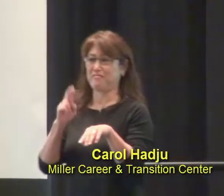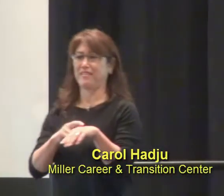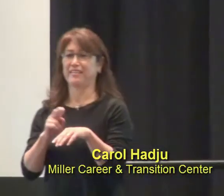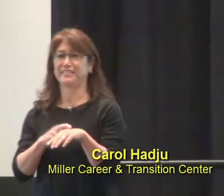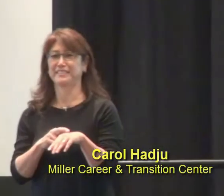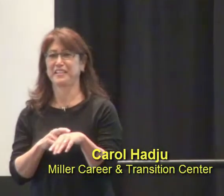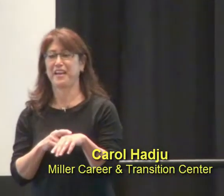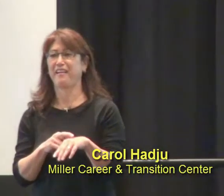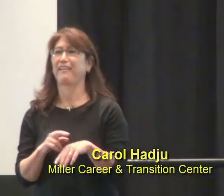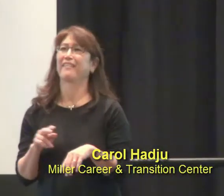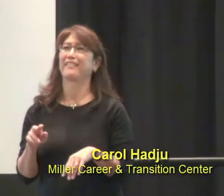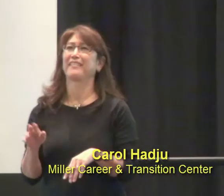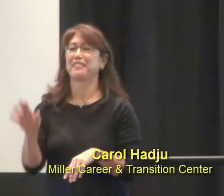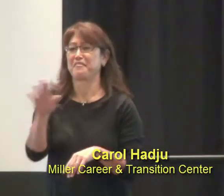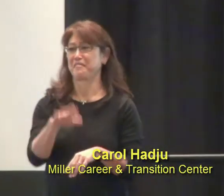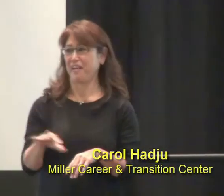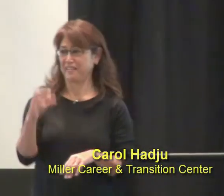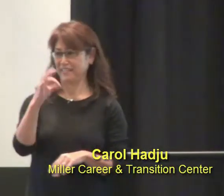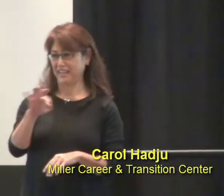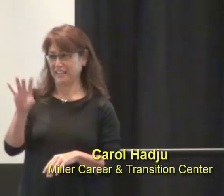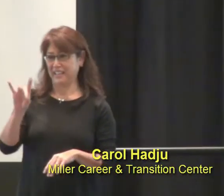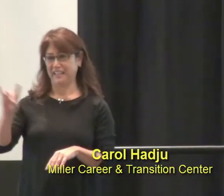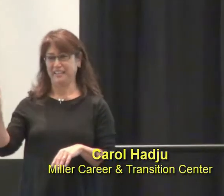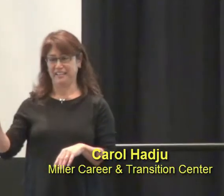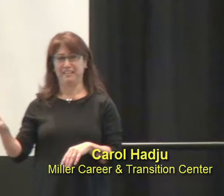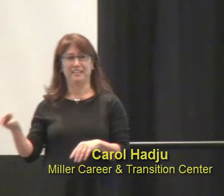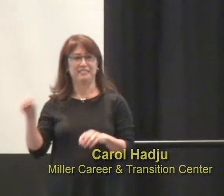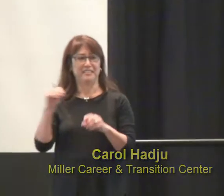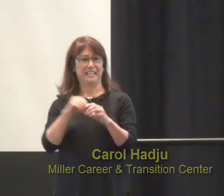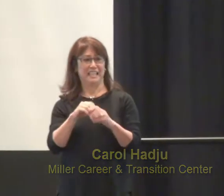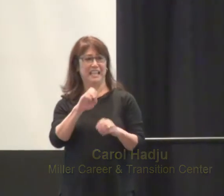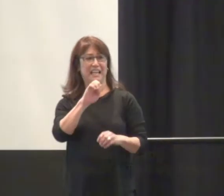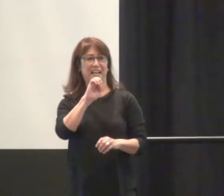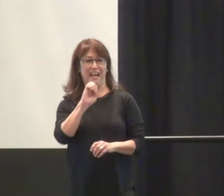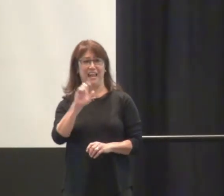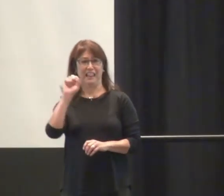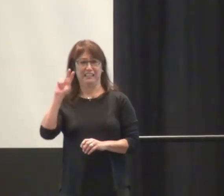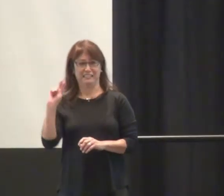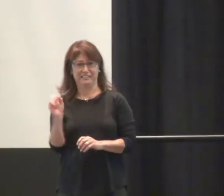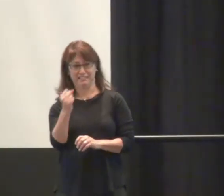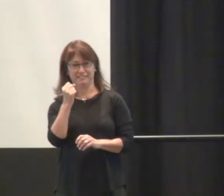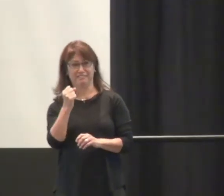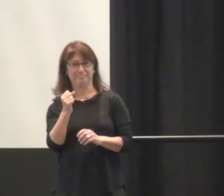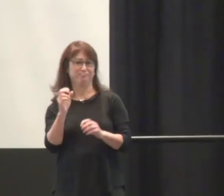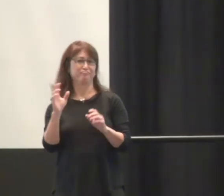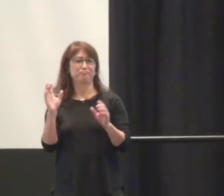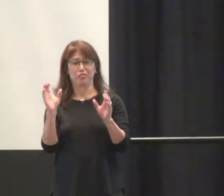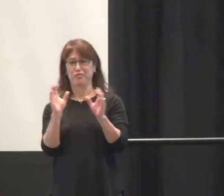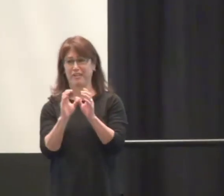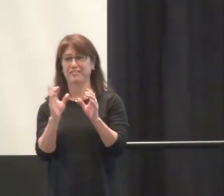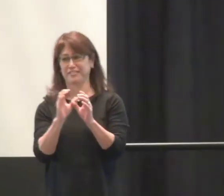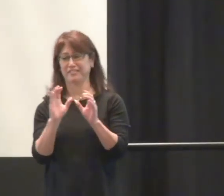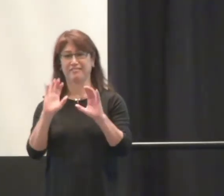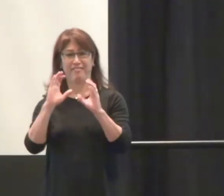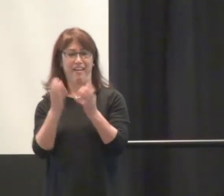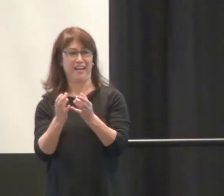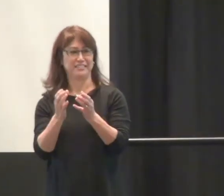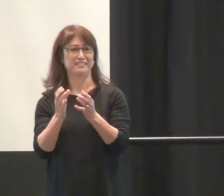So I first met Roxanne in 1988, or thereabouts, in